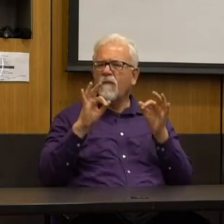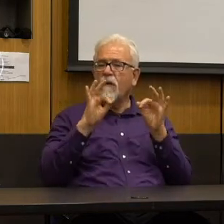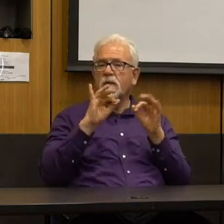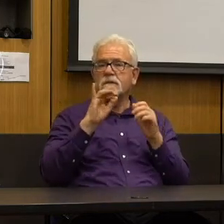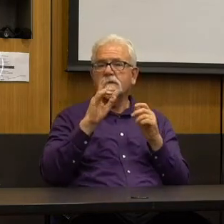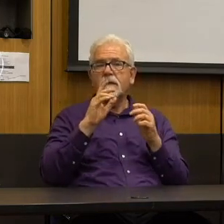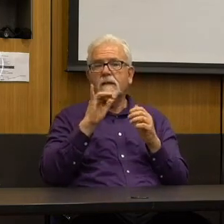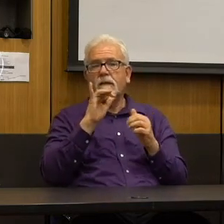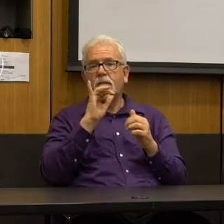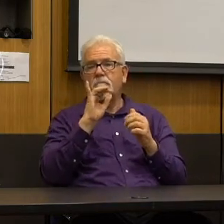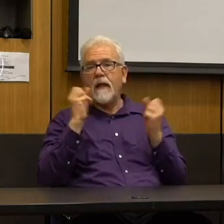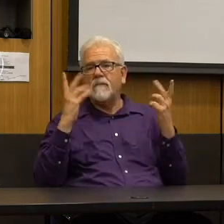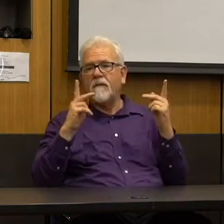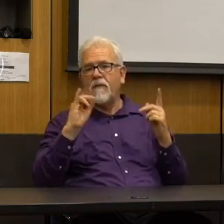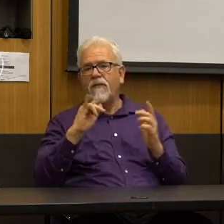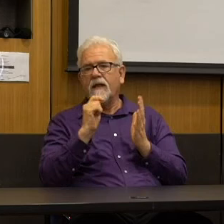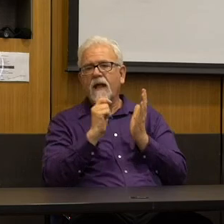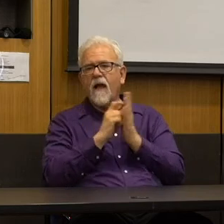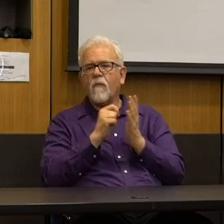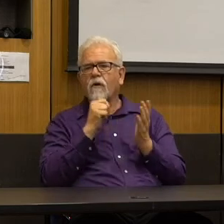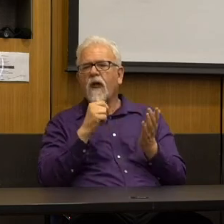not aware of. But